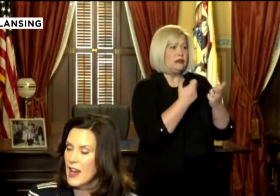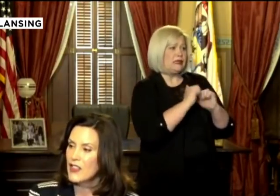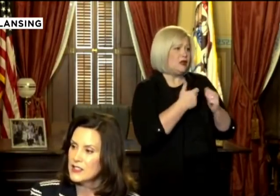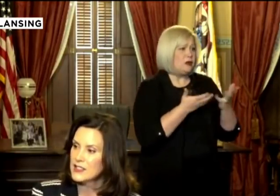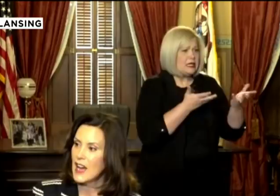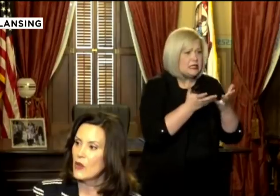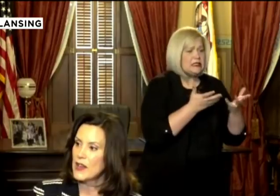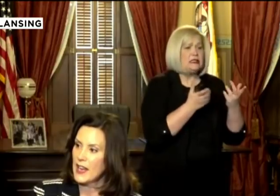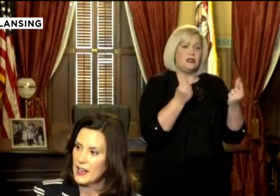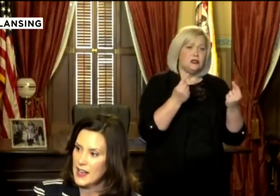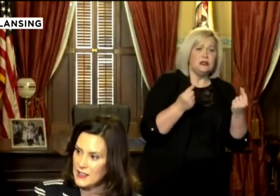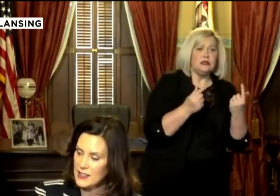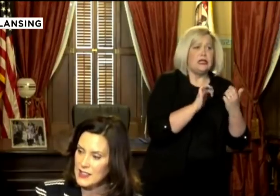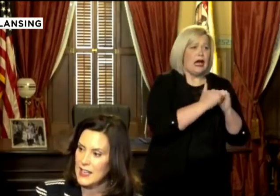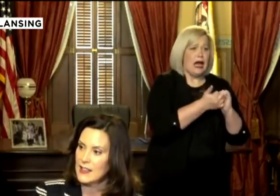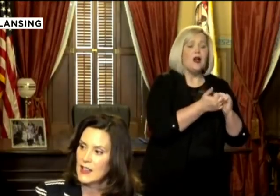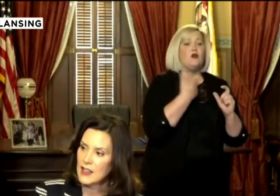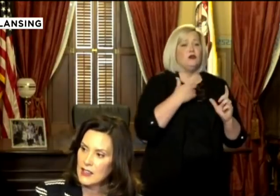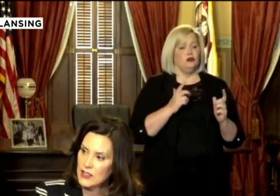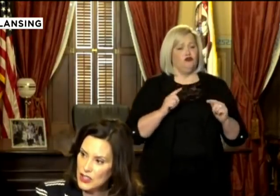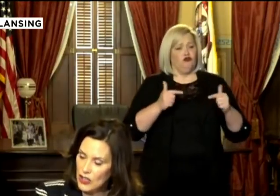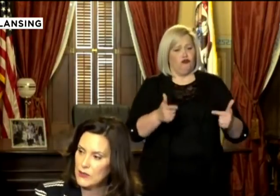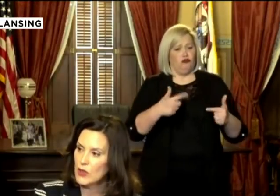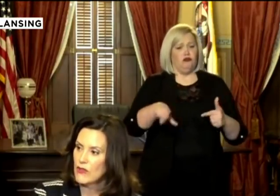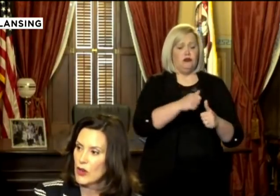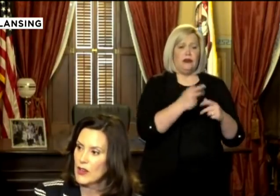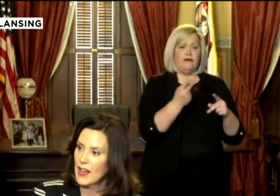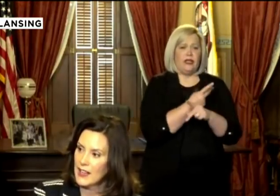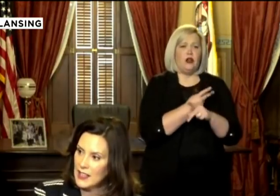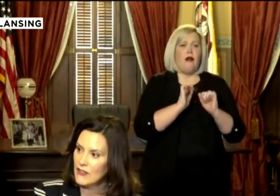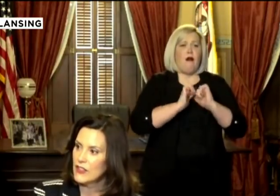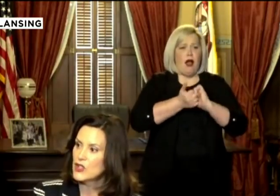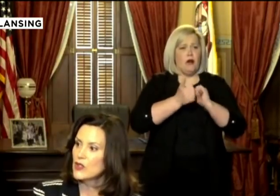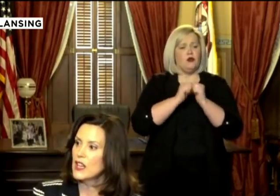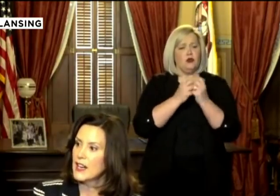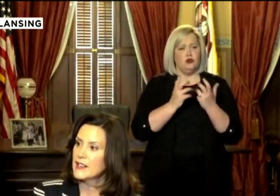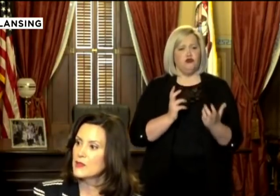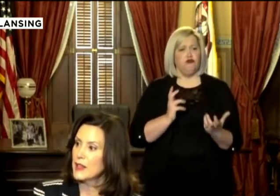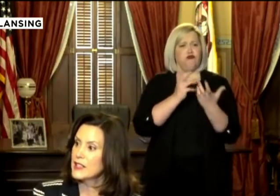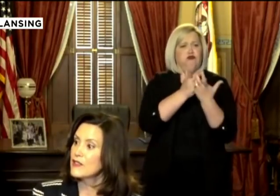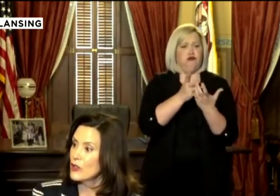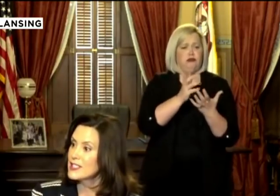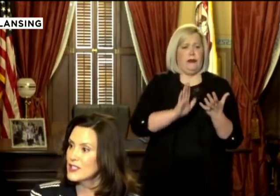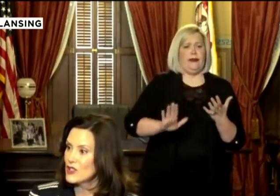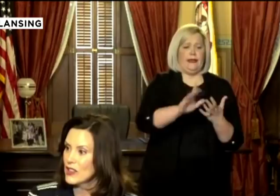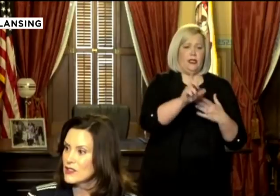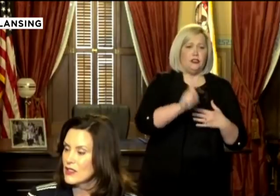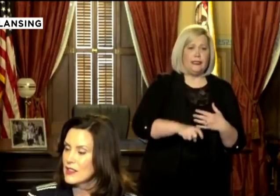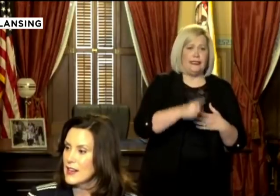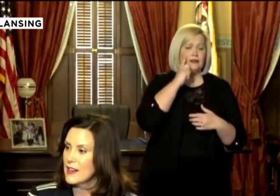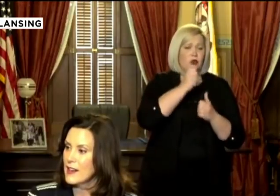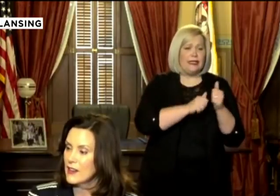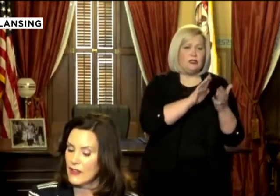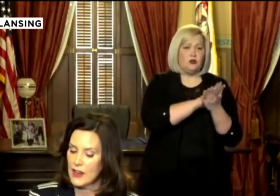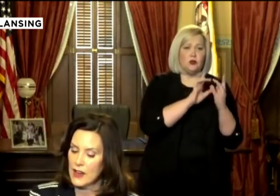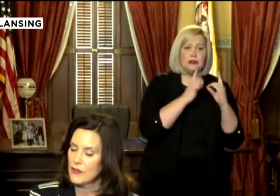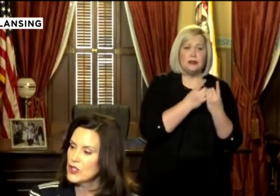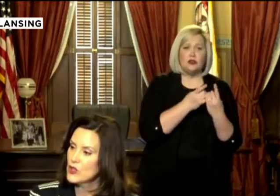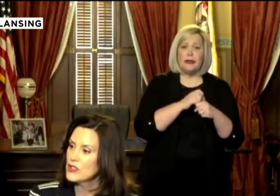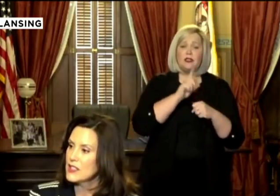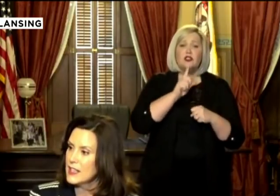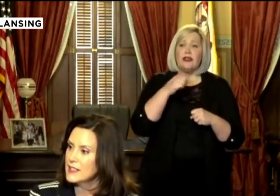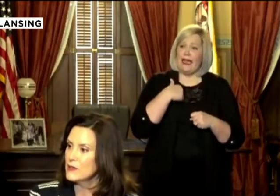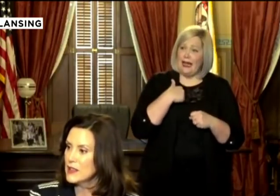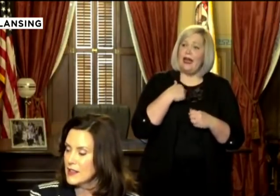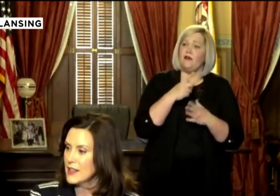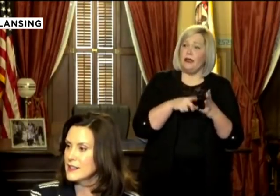with this? And this is how we can, as a state, start to move forward on individualized plans for districts so that they have